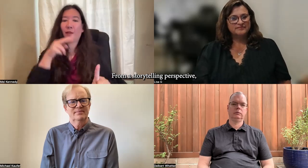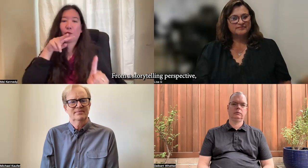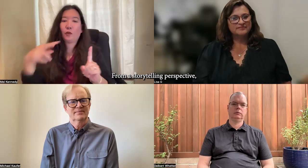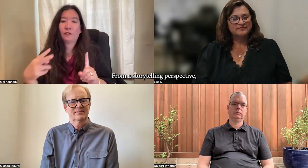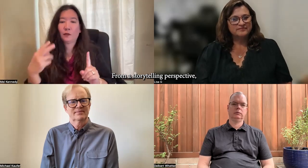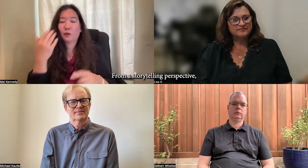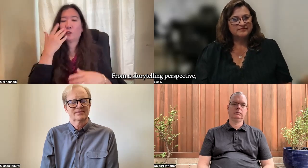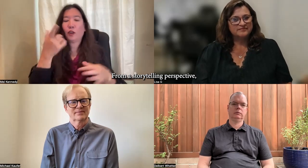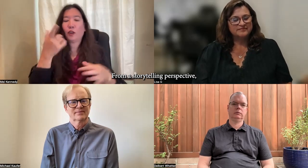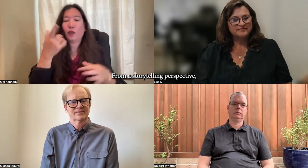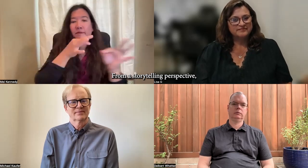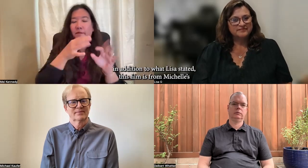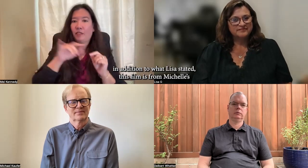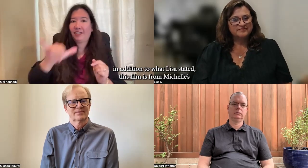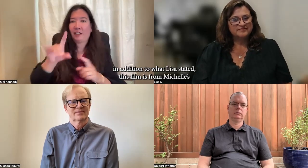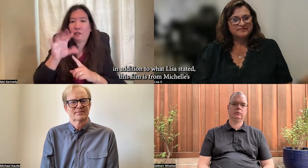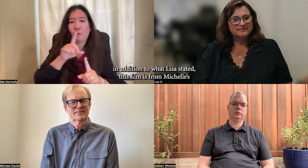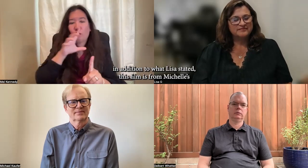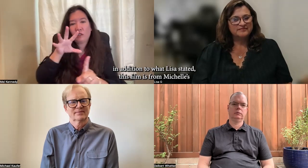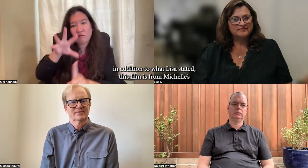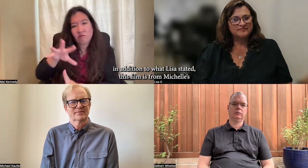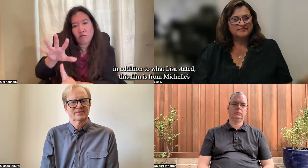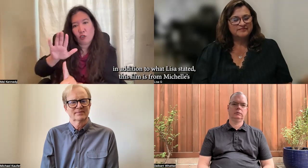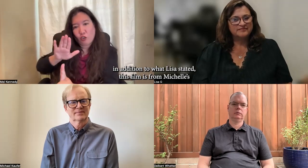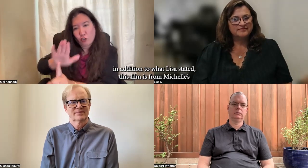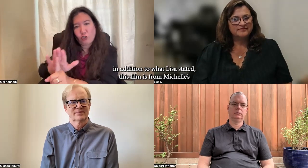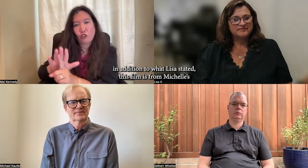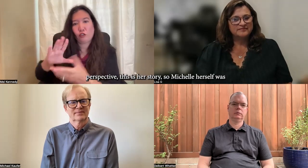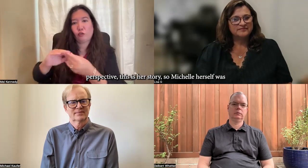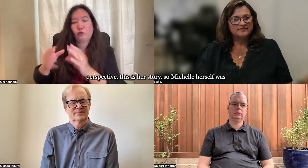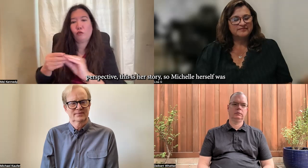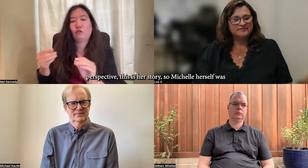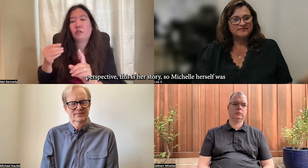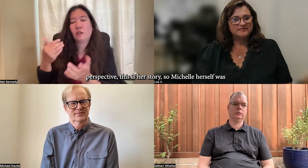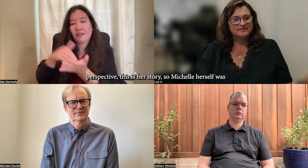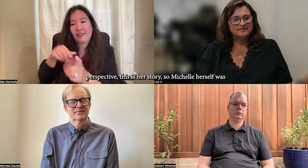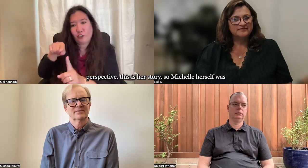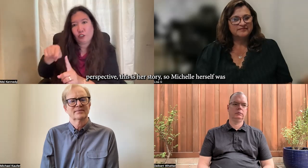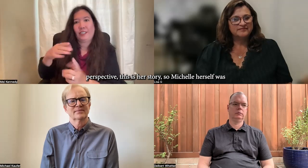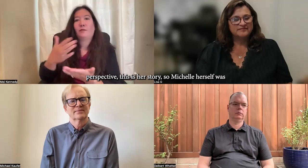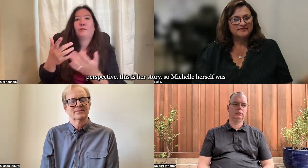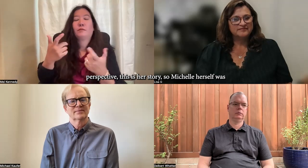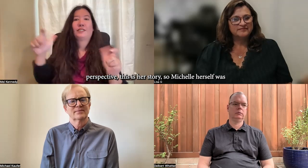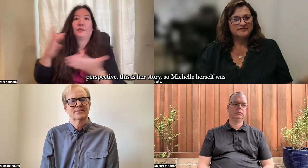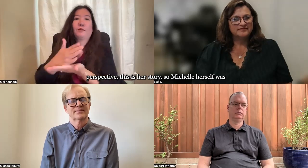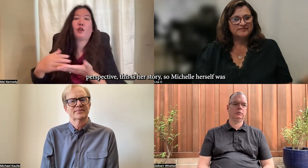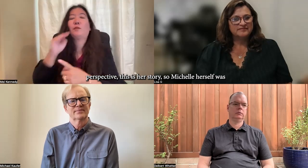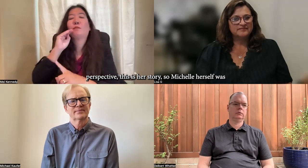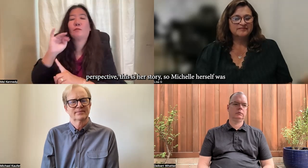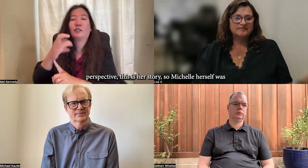storytelling perspective, in addition to what Lisa stated, this film is from Michelle's perspective. This is her story. So